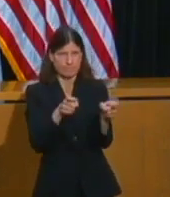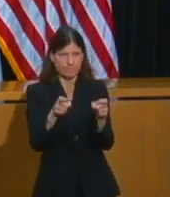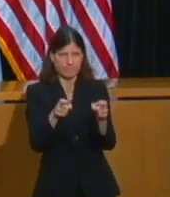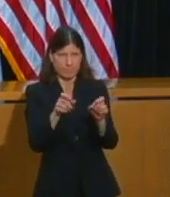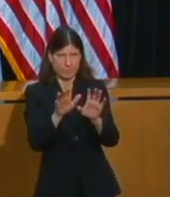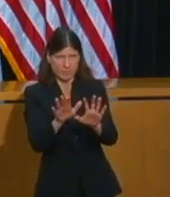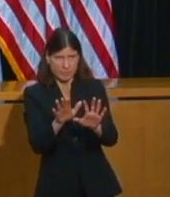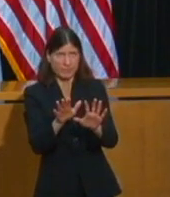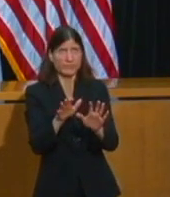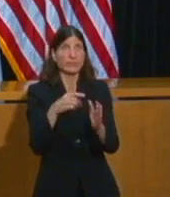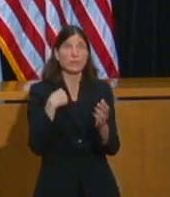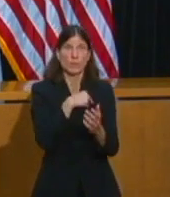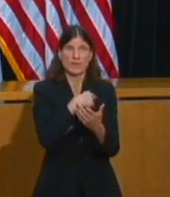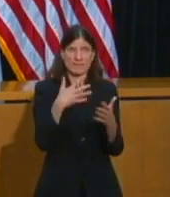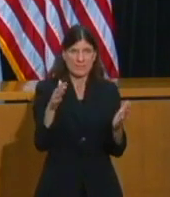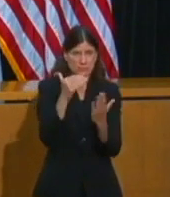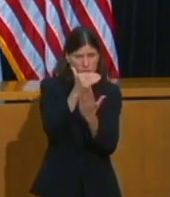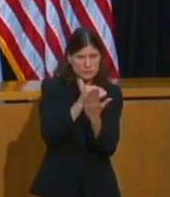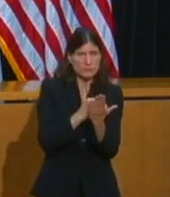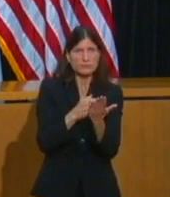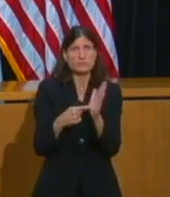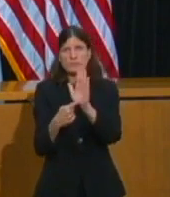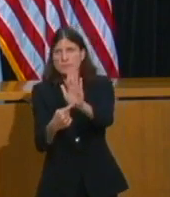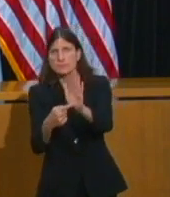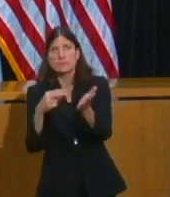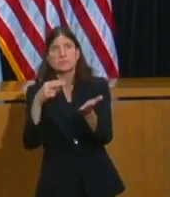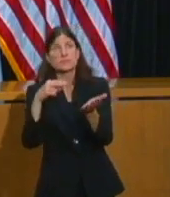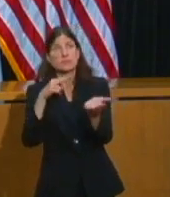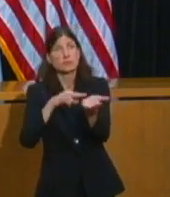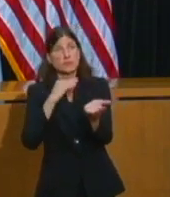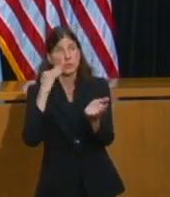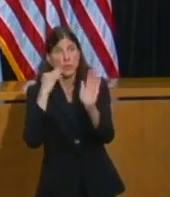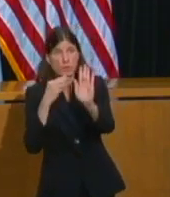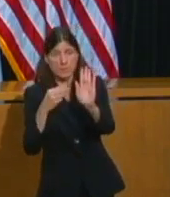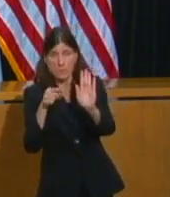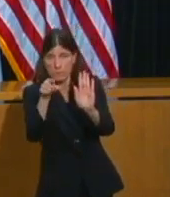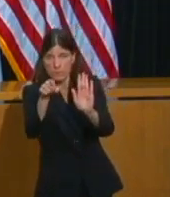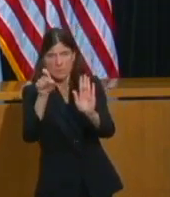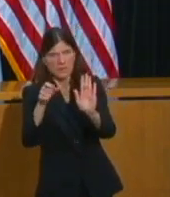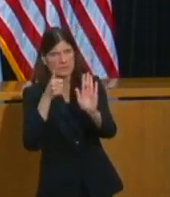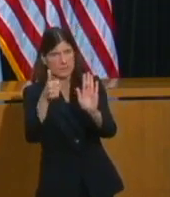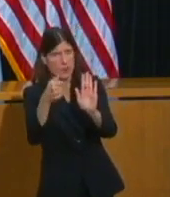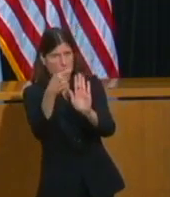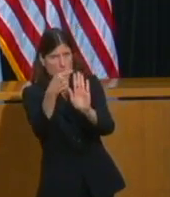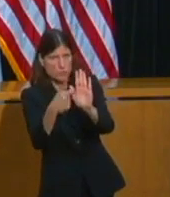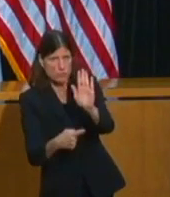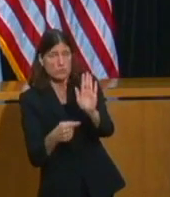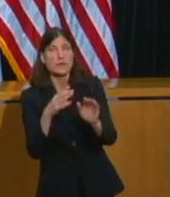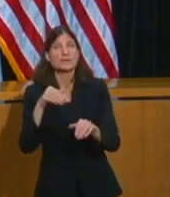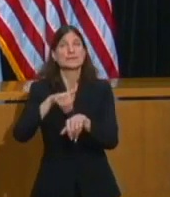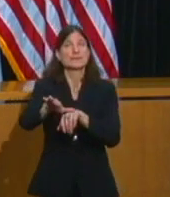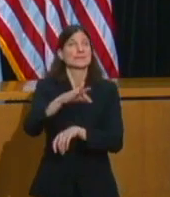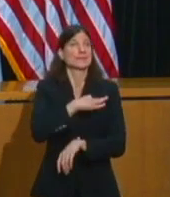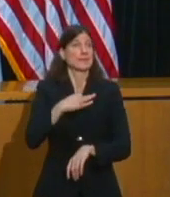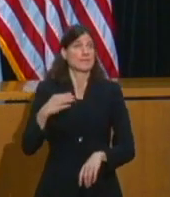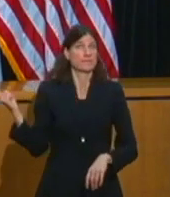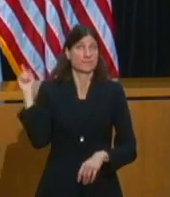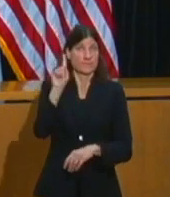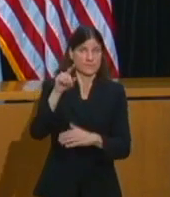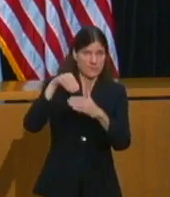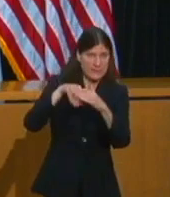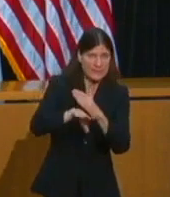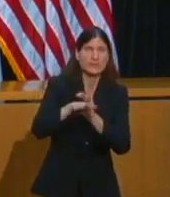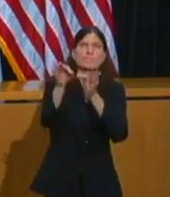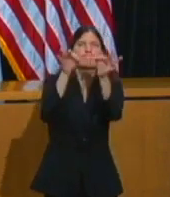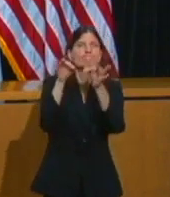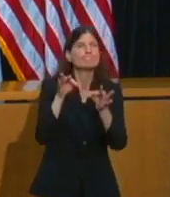really, it is incentives and consequences, right. But felt it was important. You know, the first round was